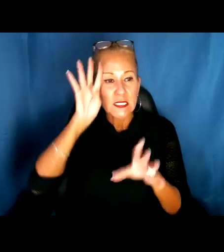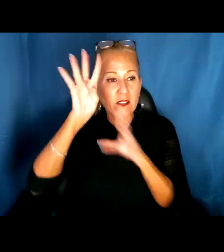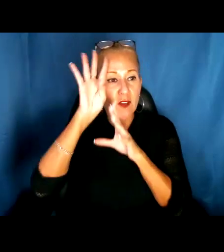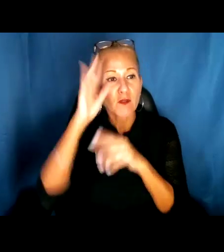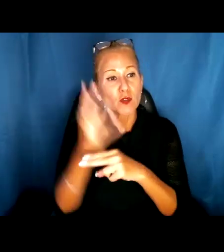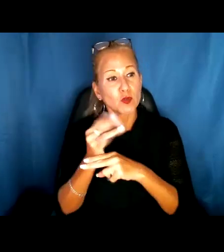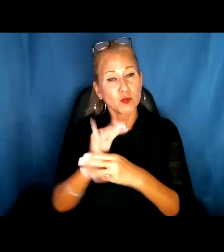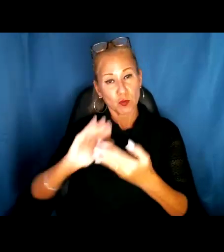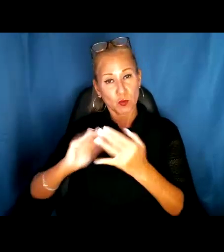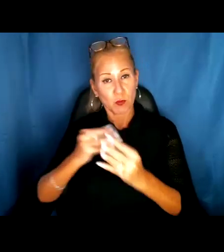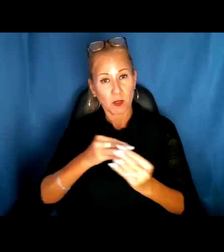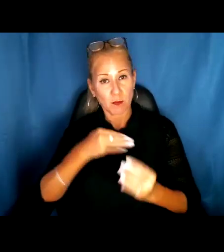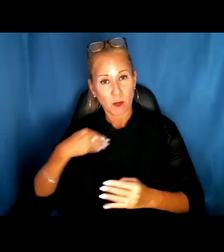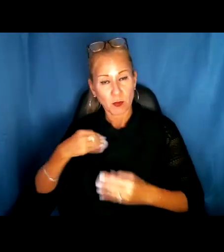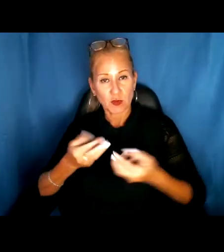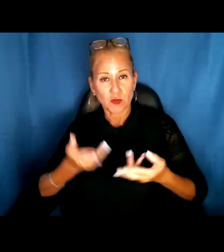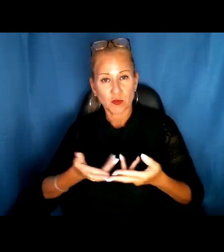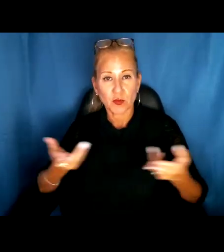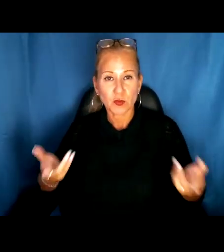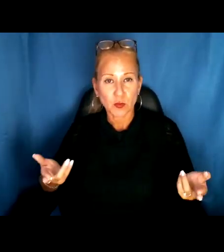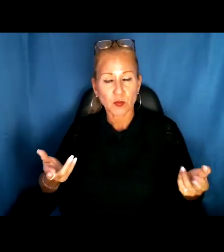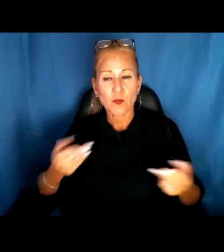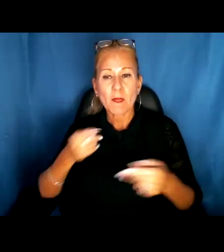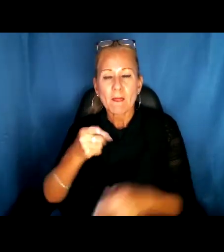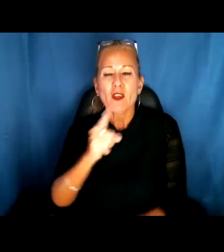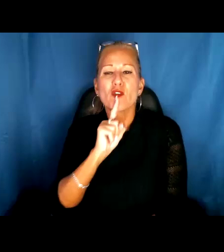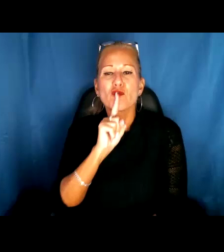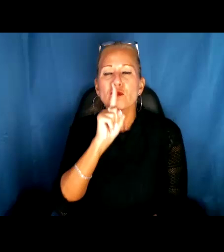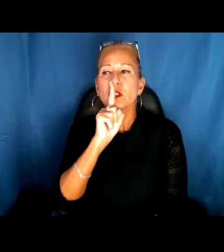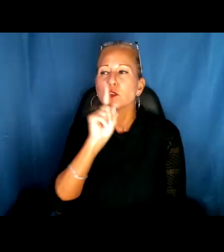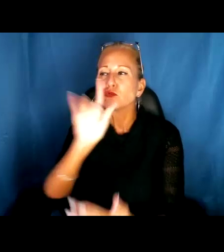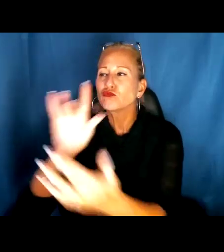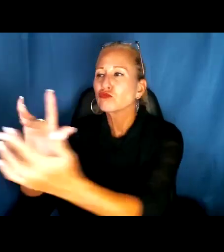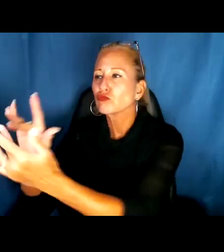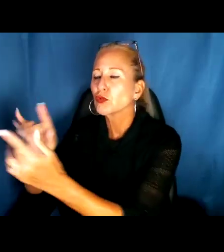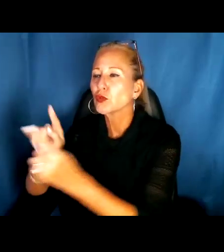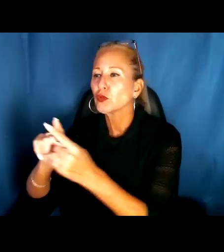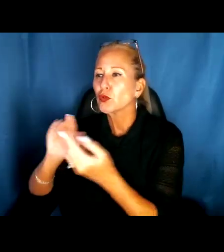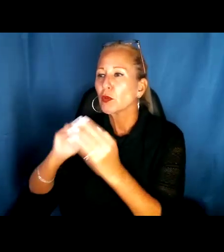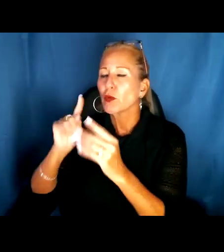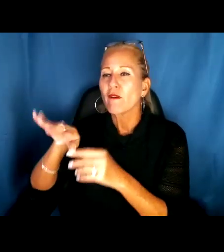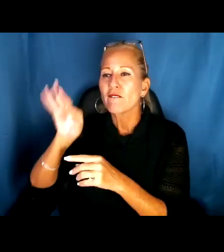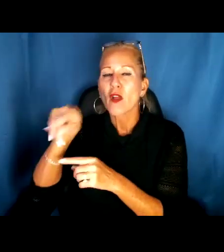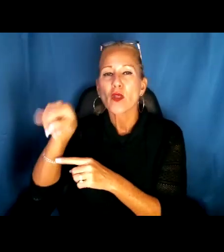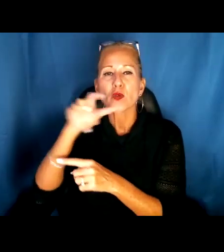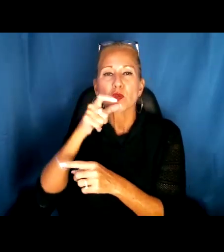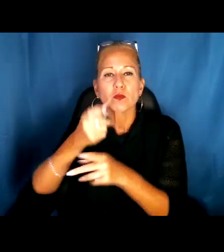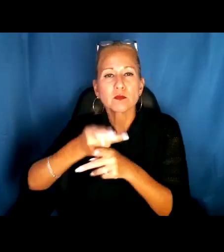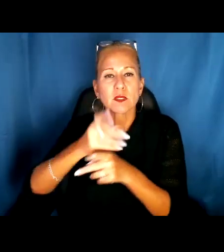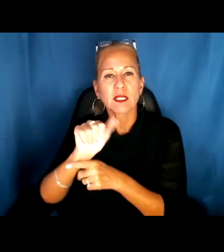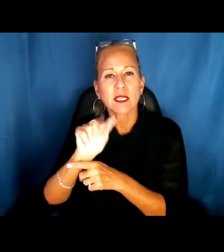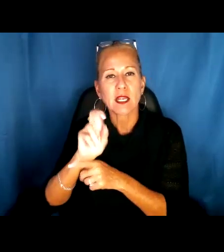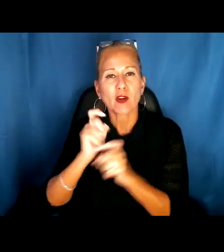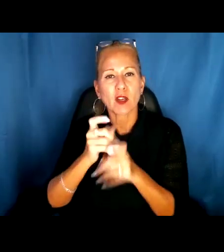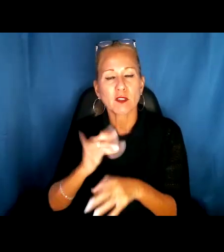community members and resources. You're really reaching out into the community to find those caregivers. I currently have a third